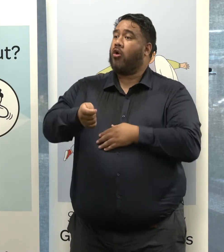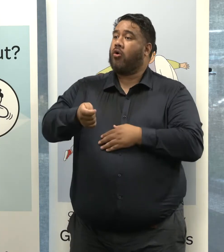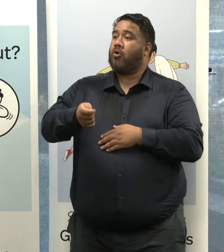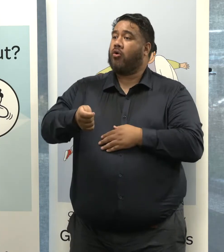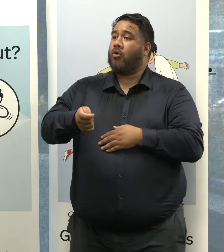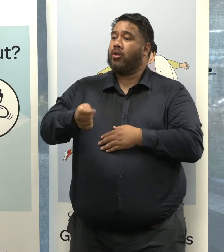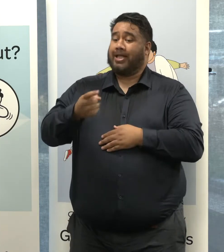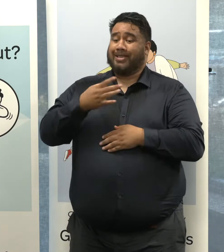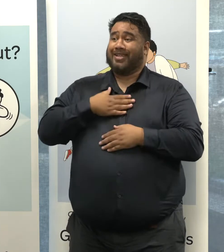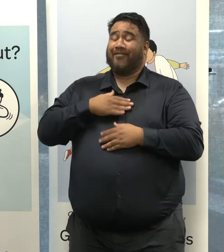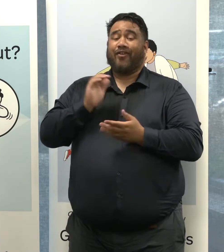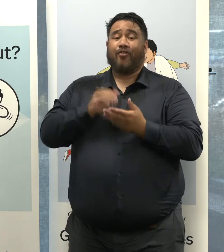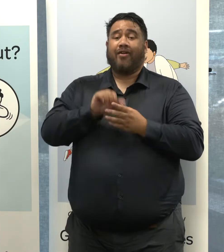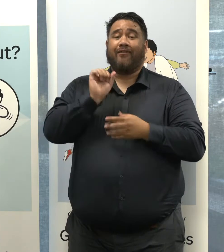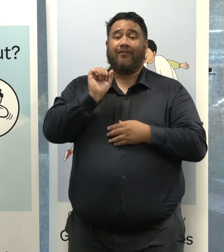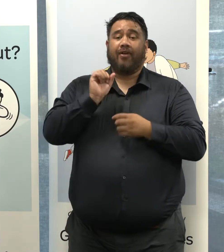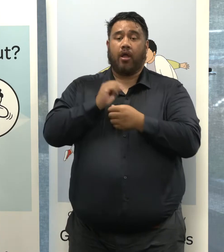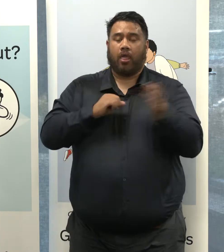so that you can't just walk in.